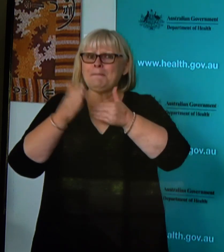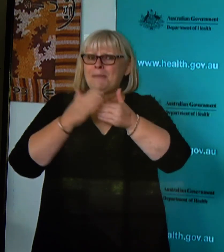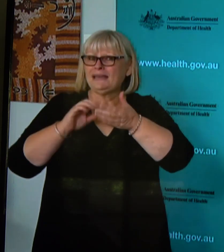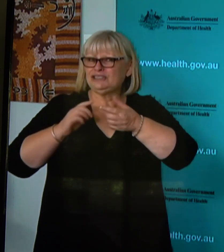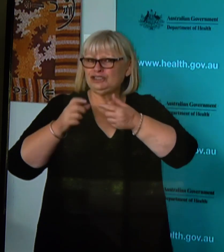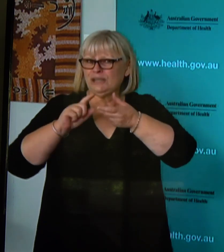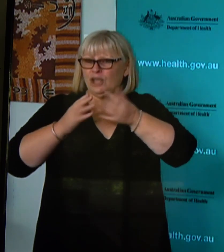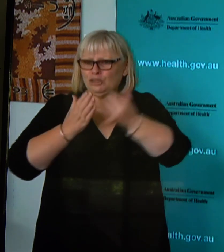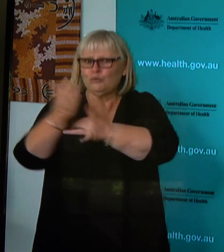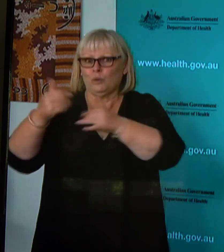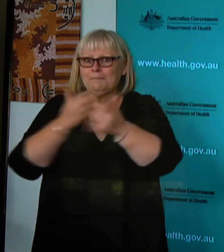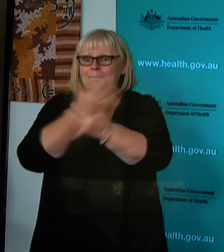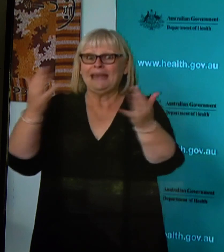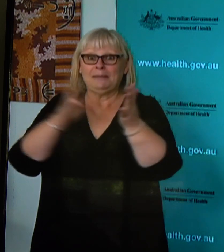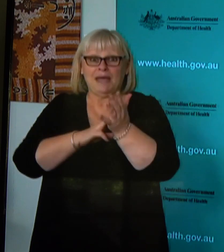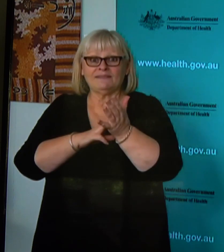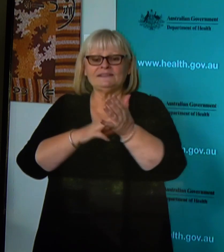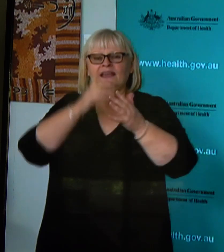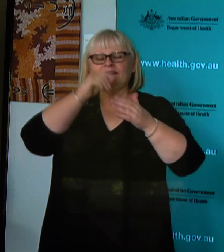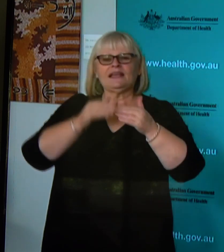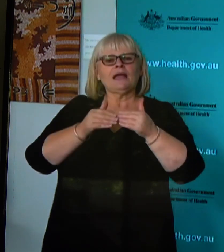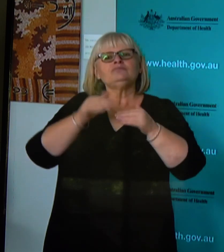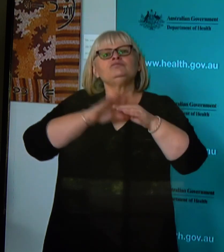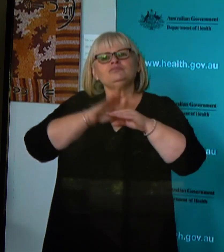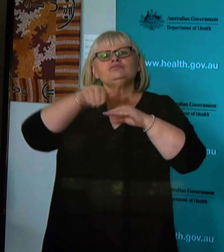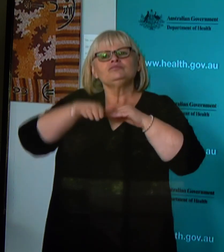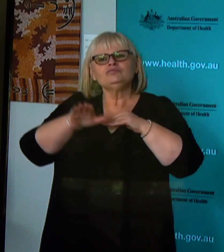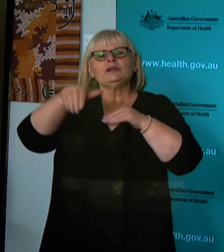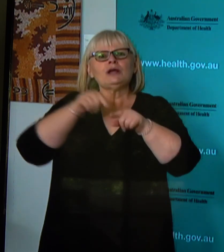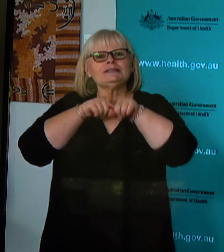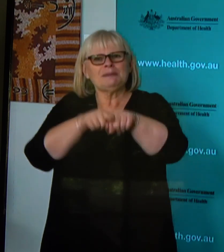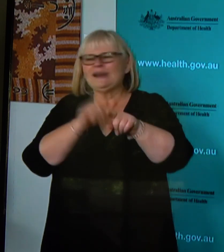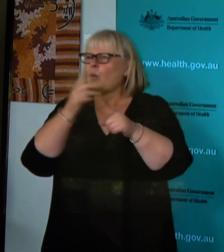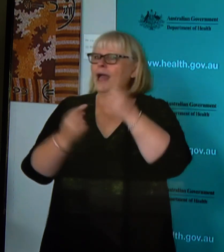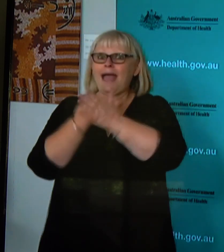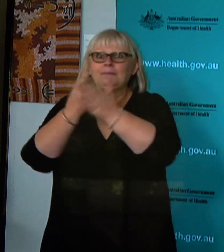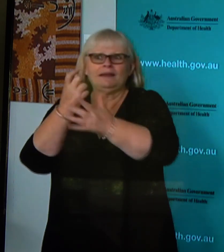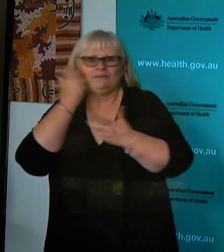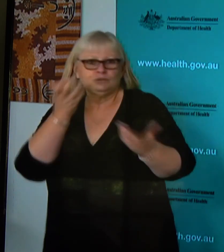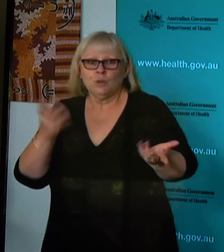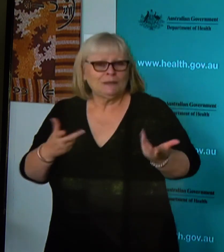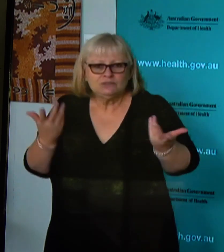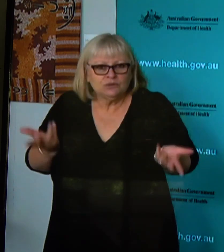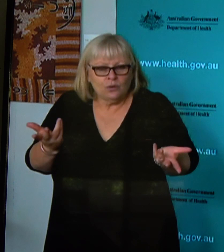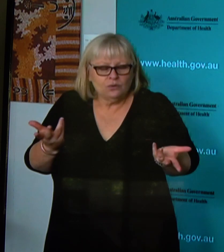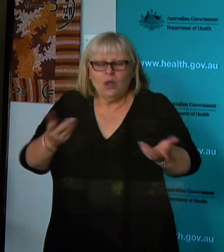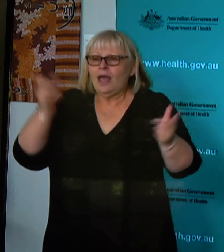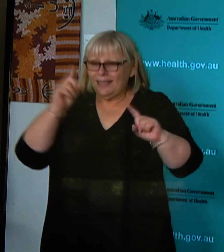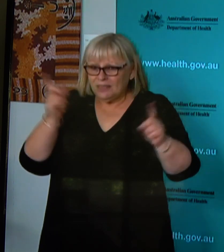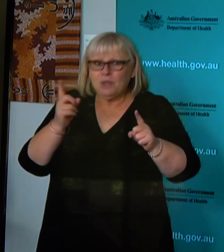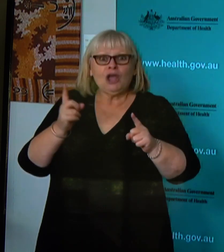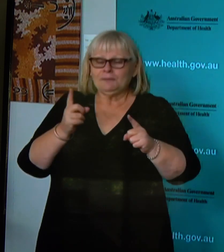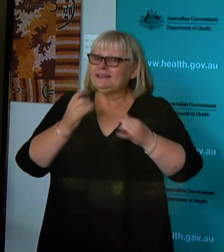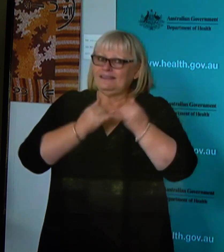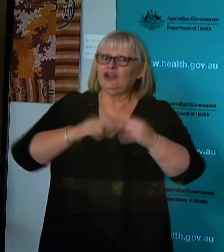months and is possibly scalable into the future depending on circumstances. At the moment, our circumstances